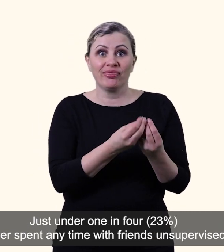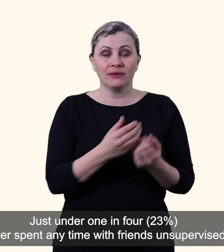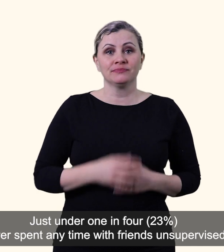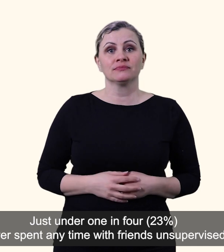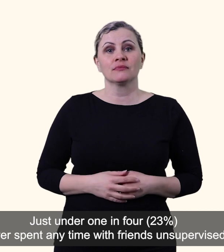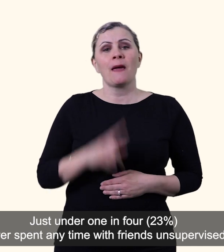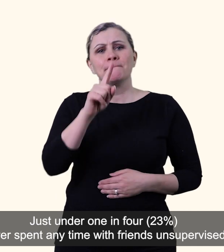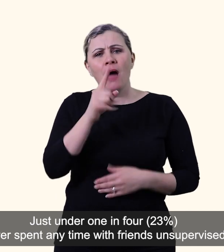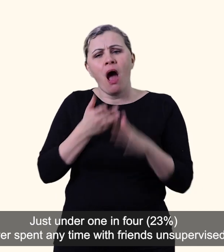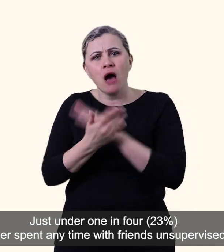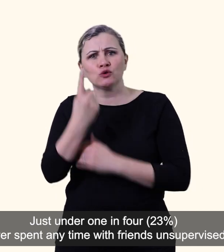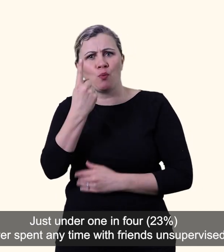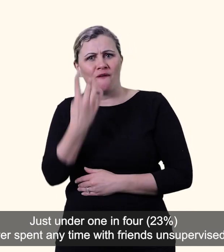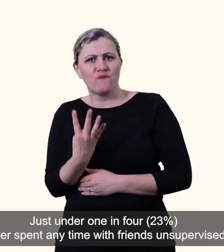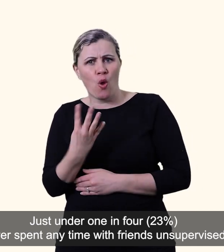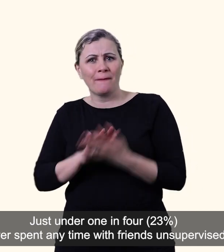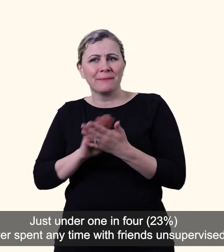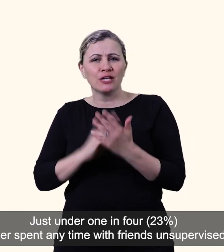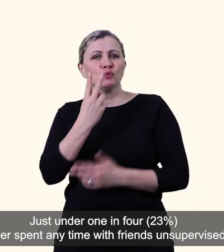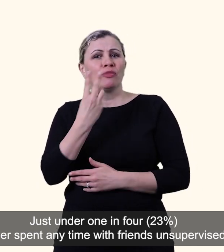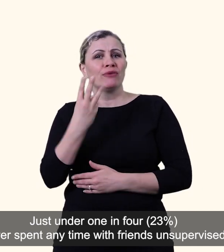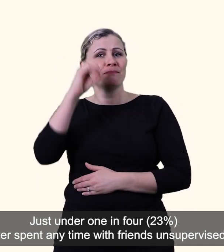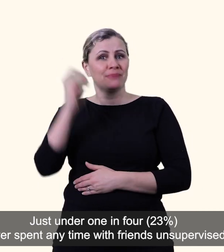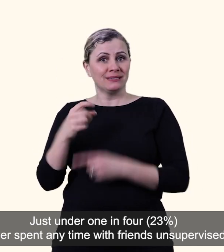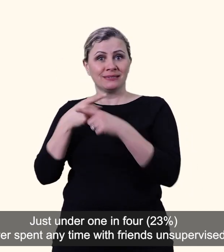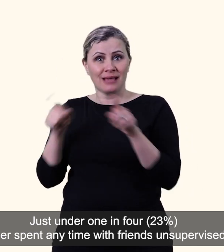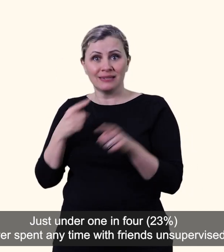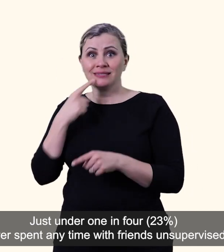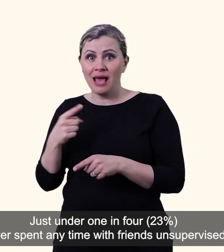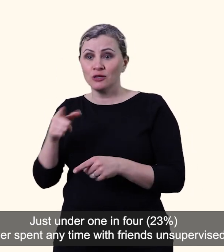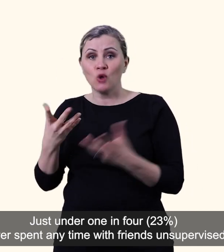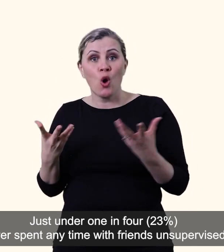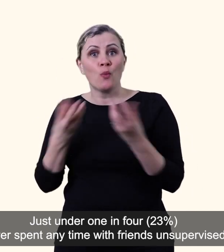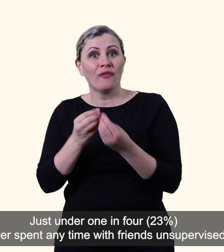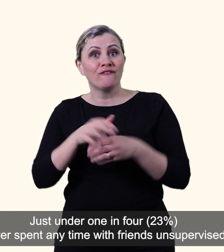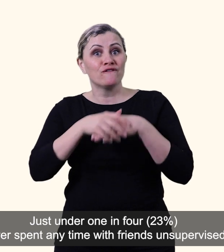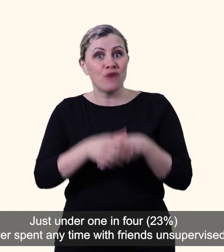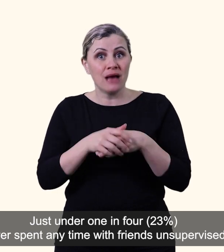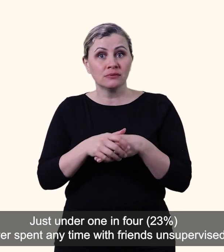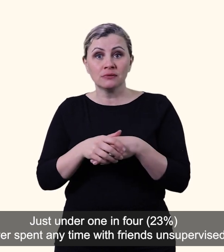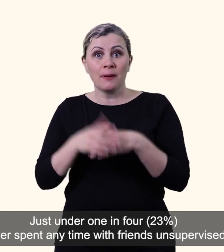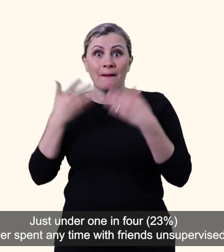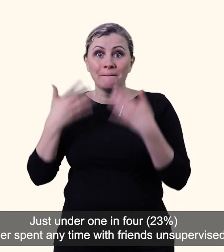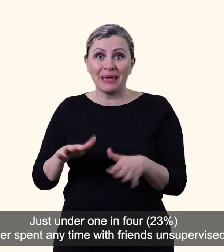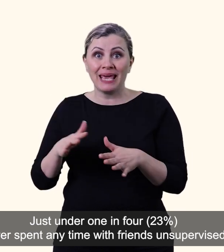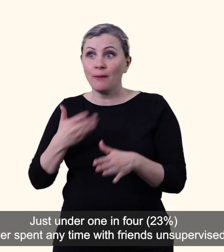Just under 1 in 4, 23%, never spent any time with friends unsupervised.